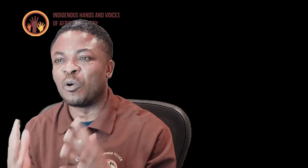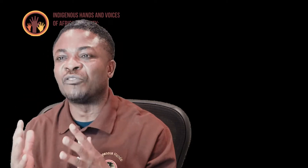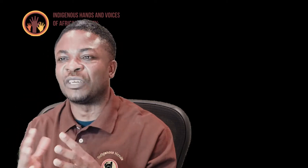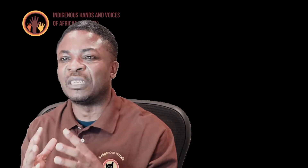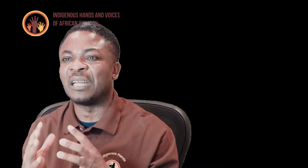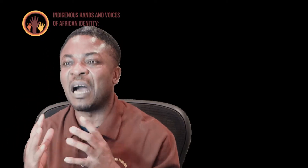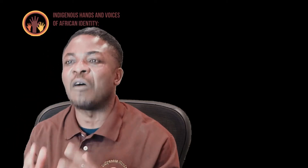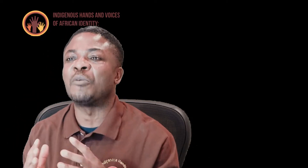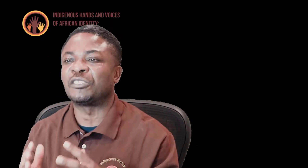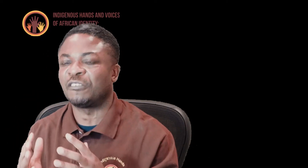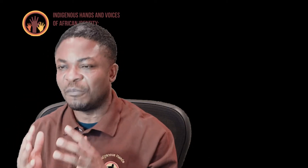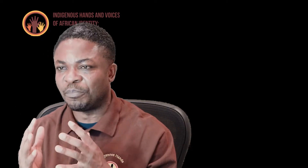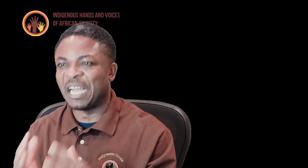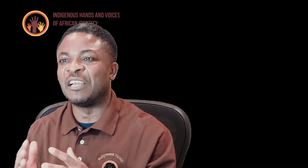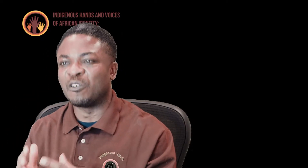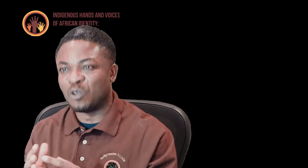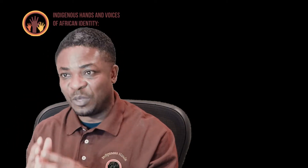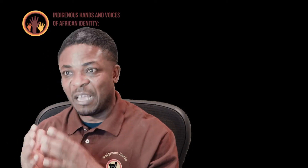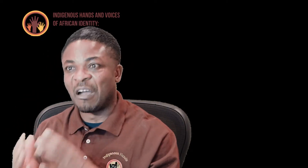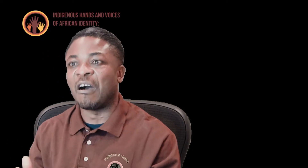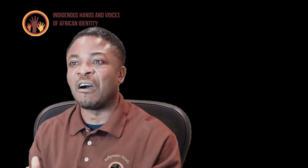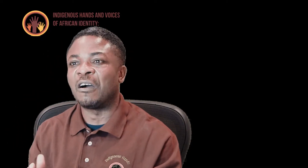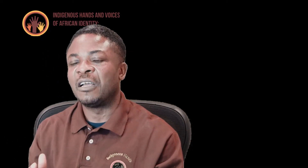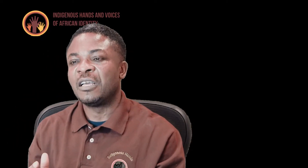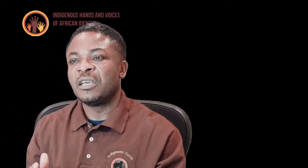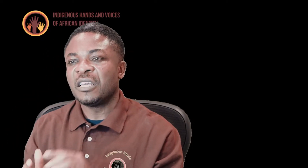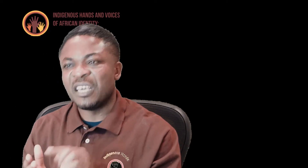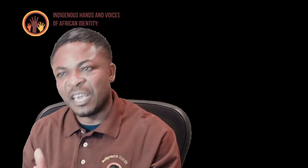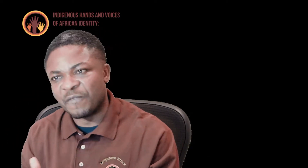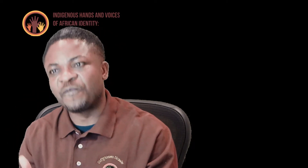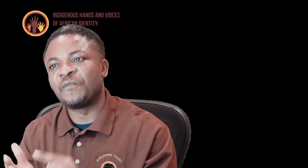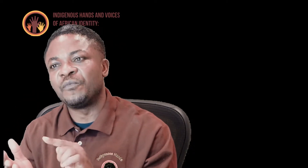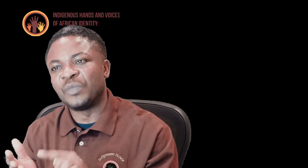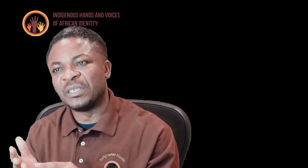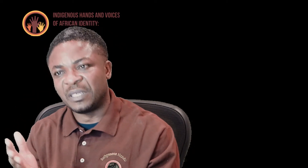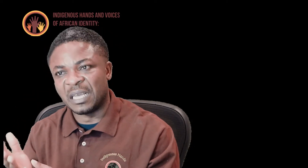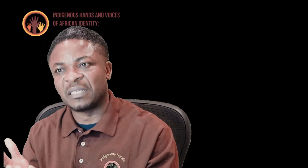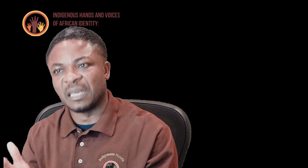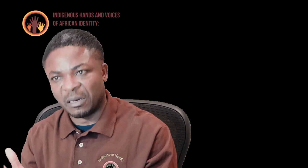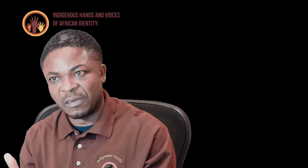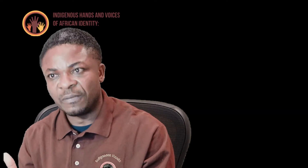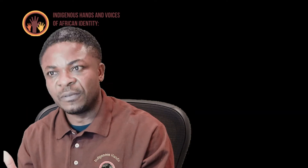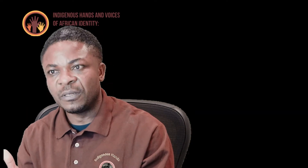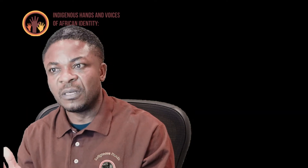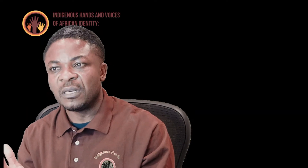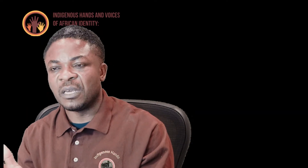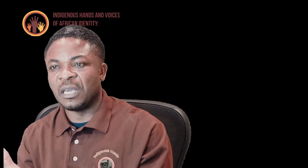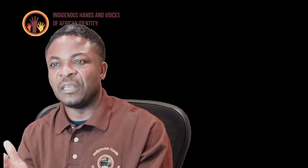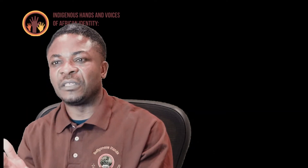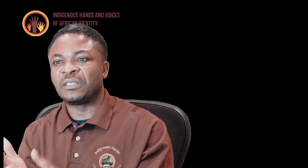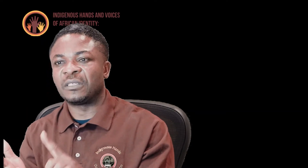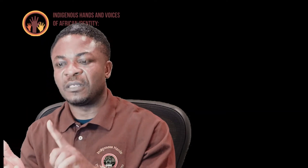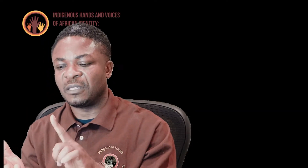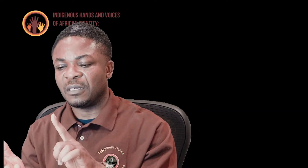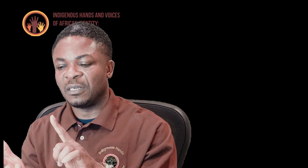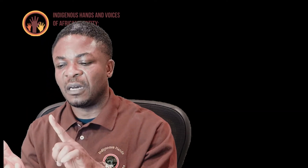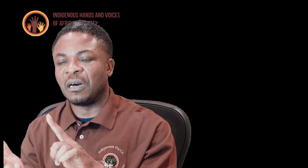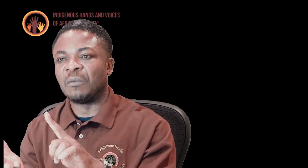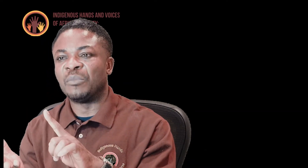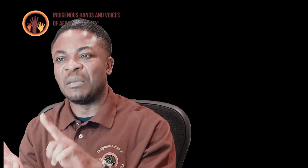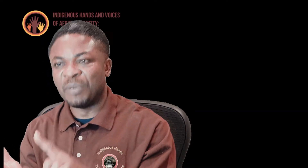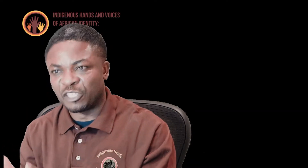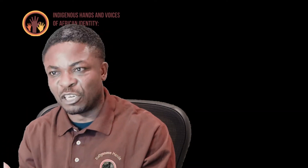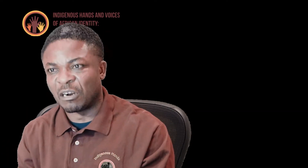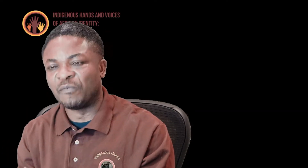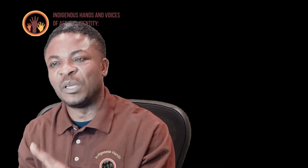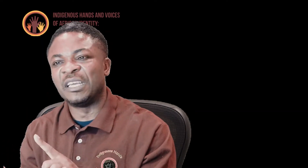really wondering how much bilingual they are if the ZSL is